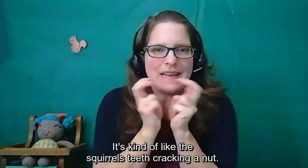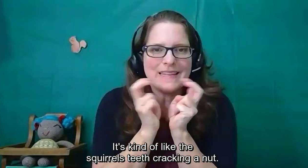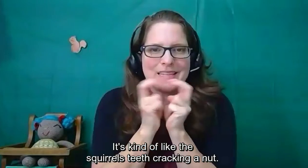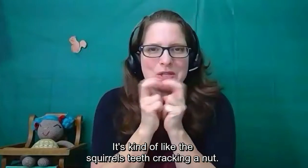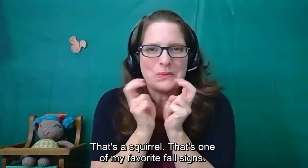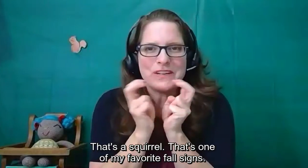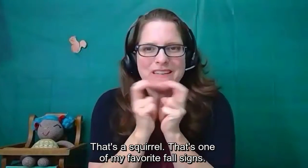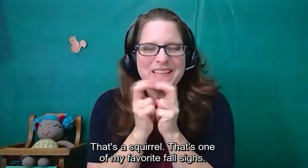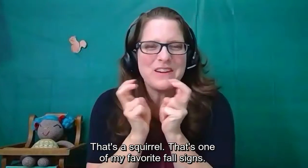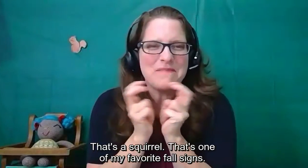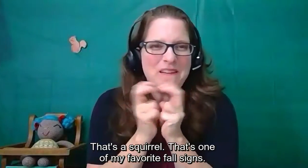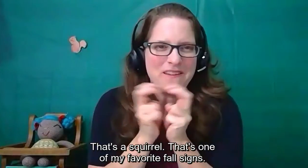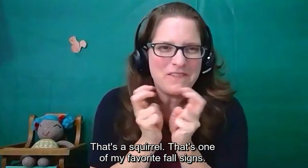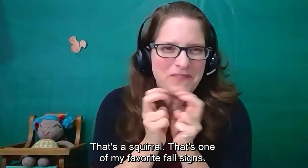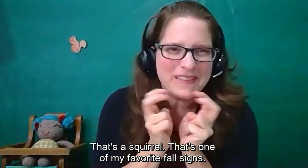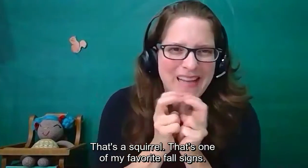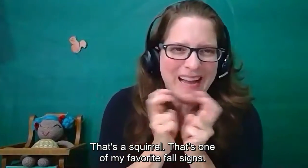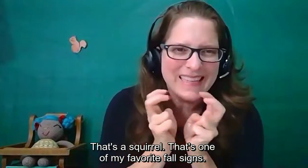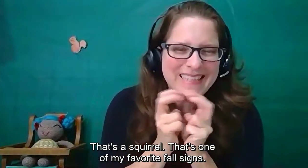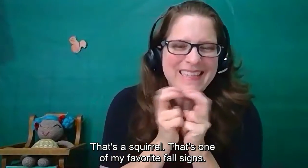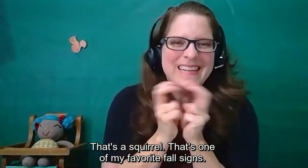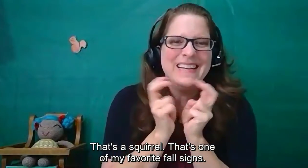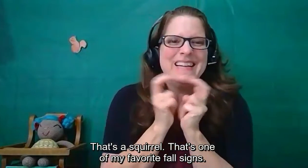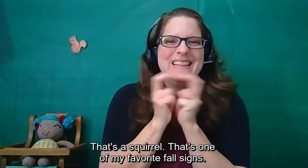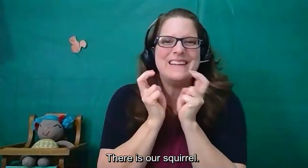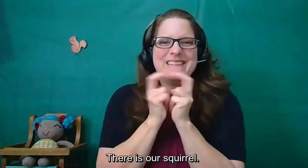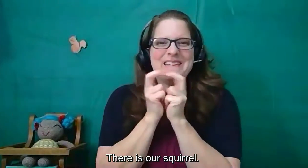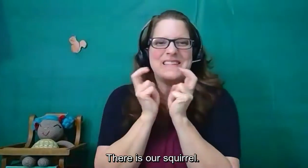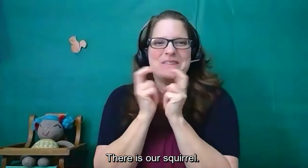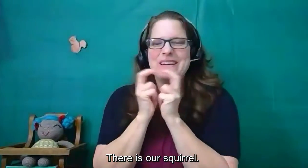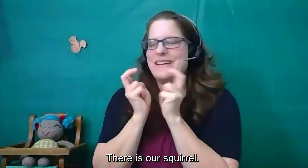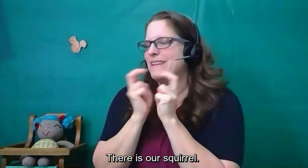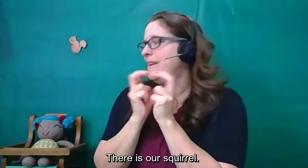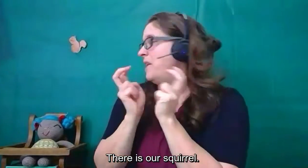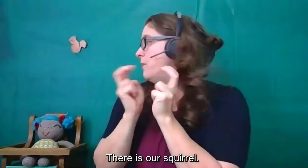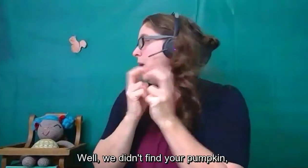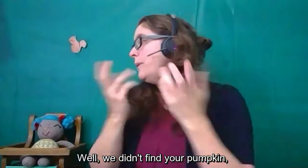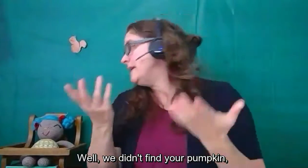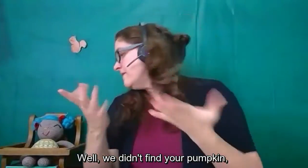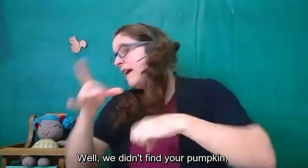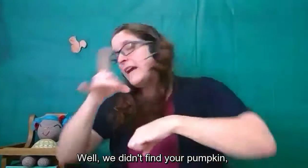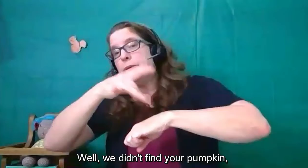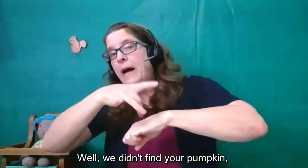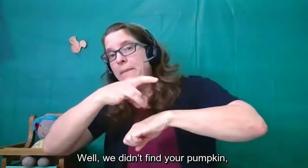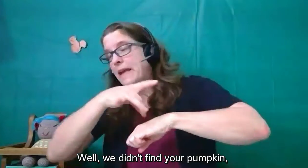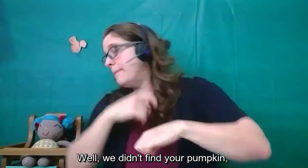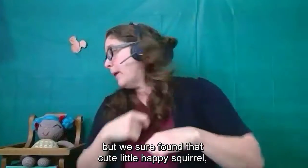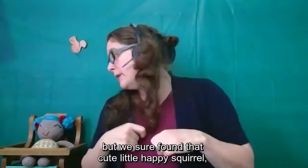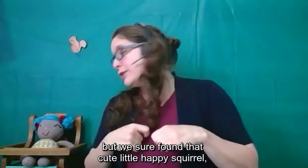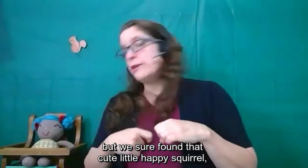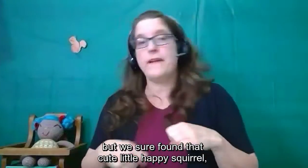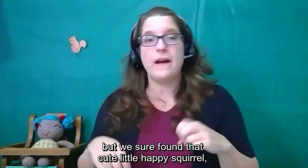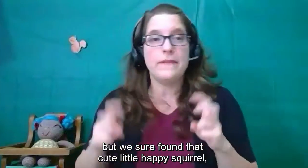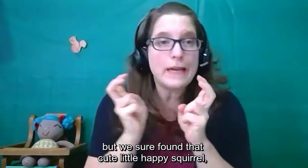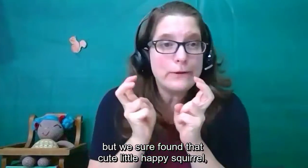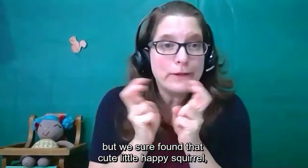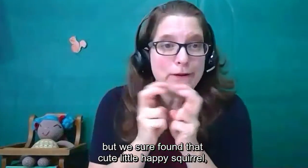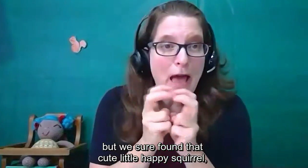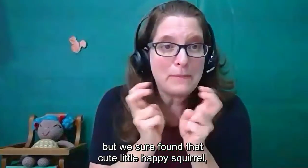That's a squirrel. That's one of my favorite fall signs. There's our squirrel. Well, we didn't find your pumpkin, but we sure found that cute little happy